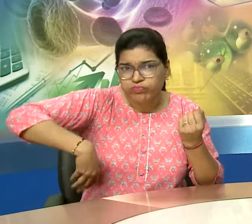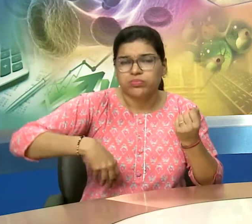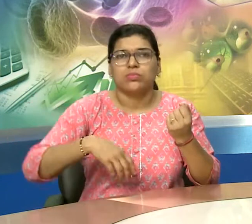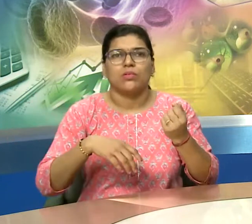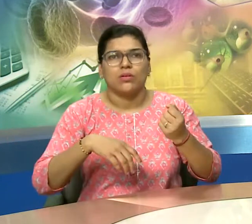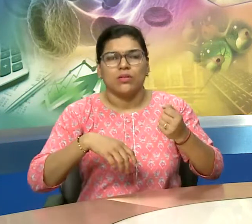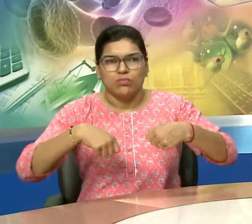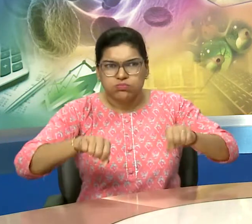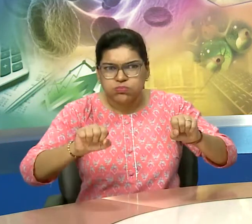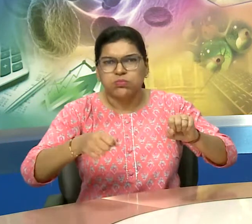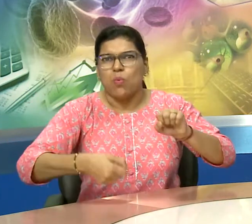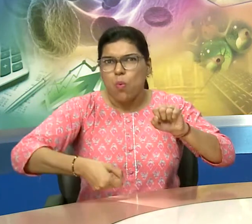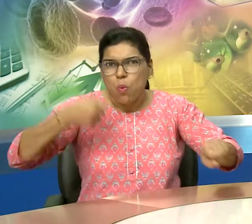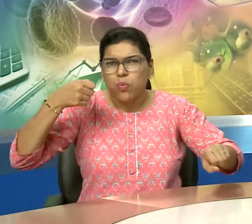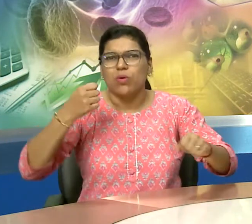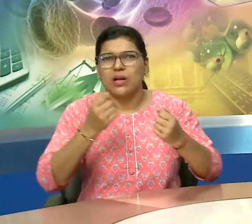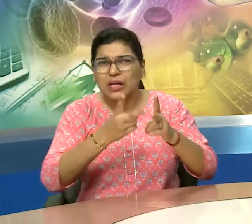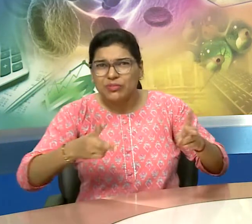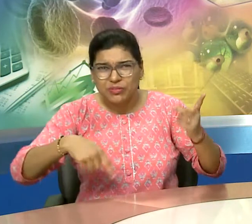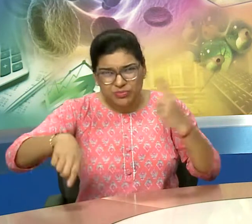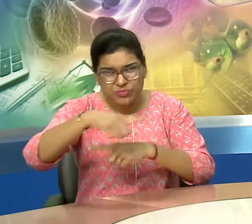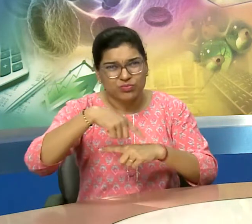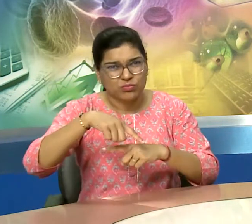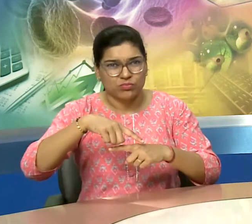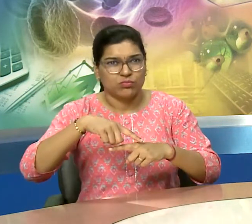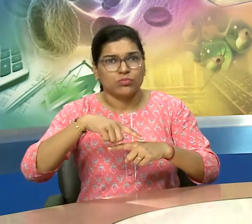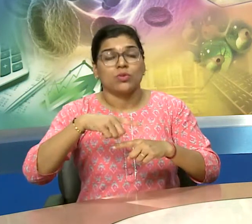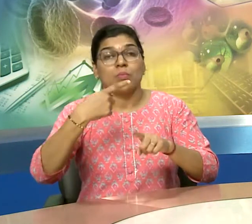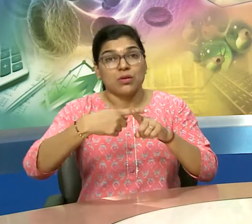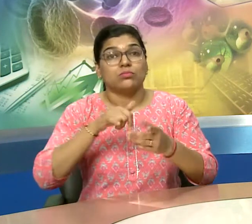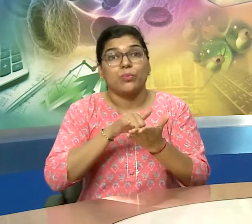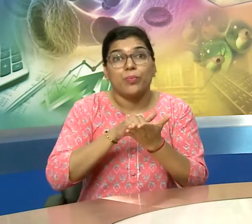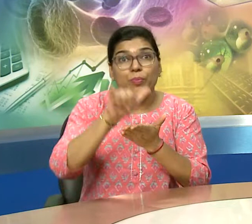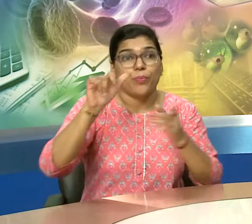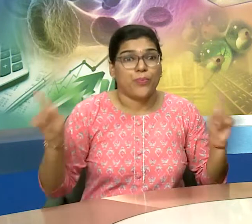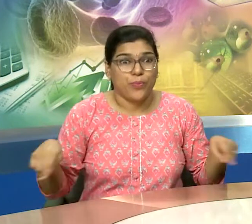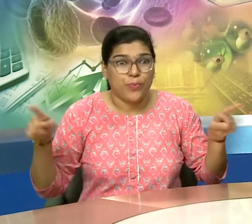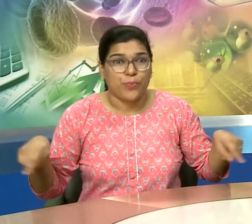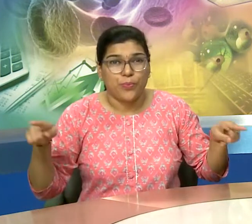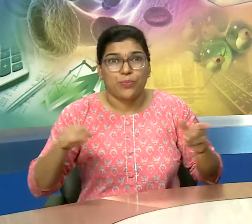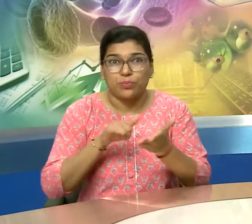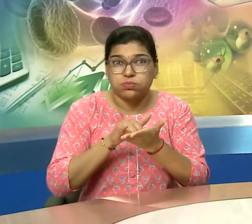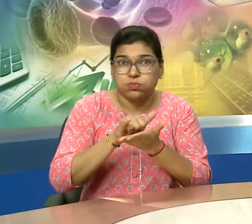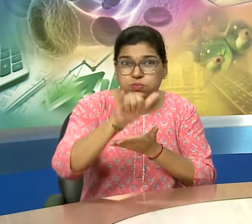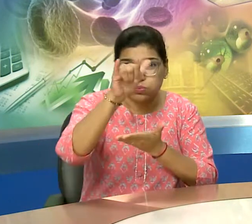and sometimes these gases are also emitted by the industries, power plants, automobiles